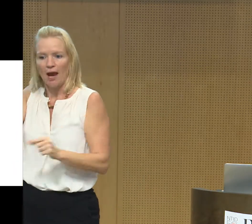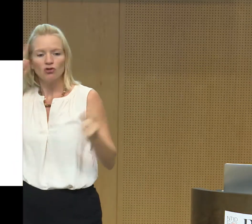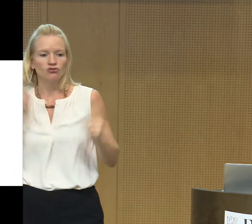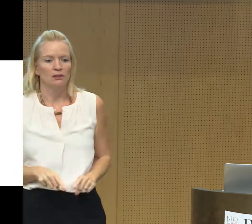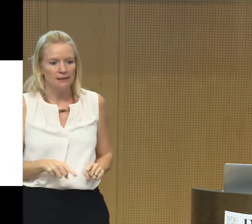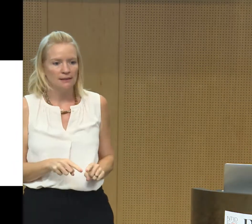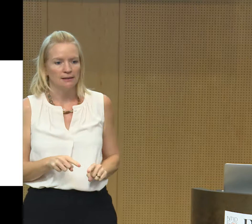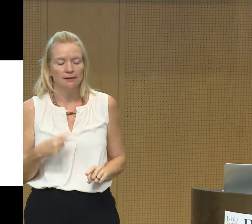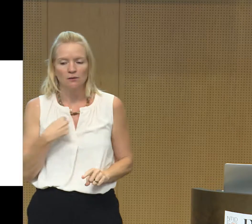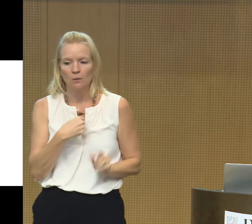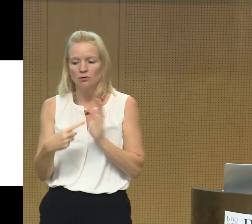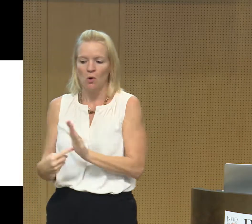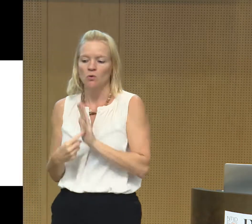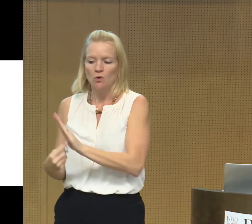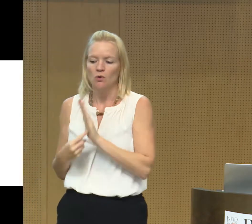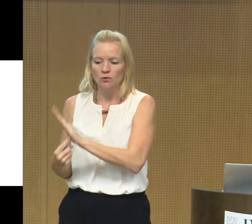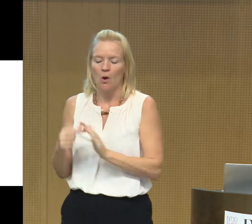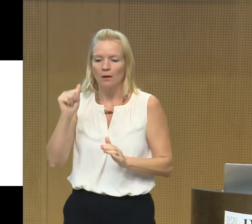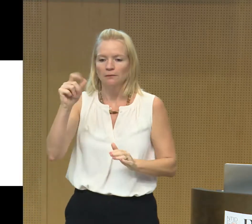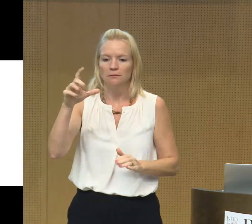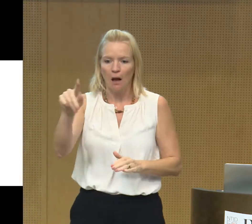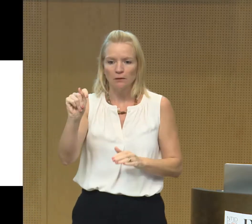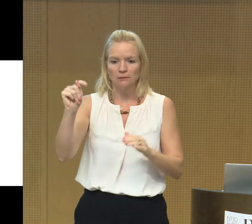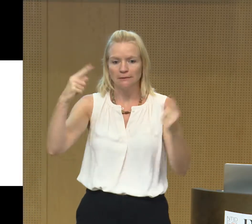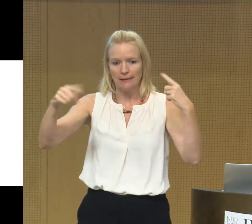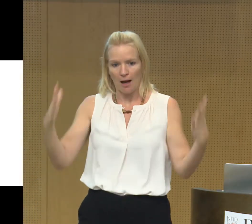signers would understand a well-formed word.